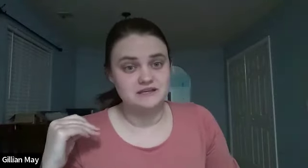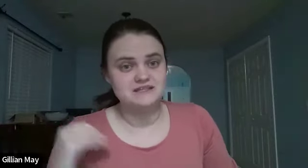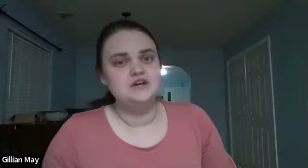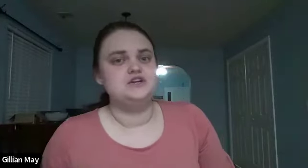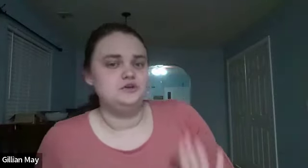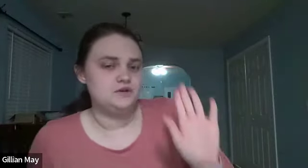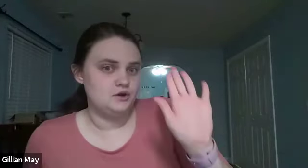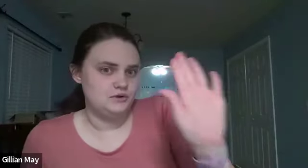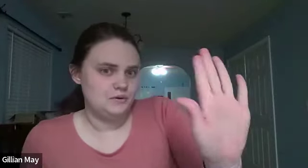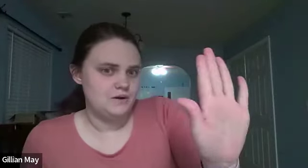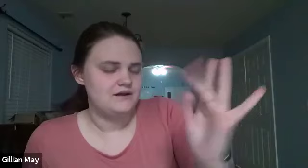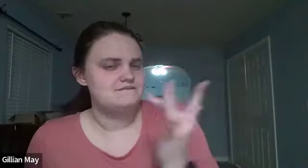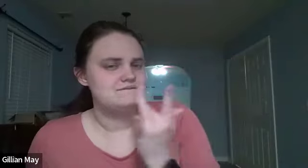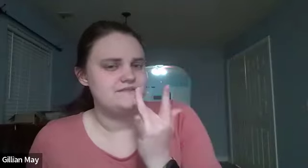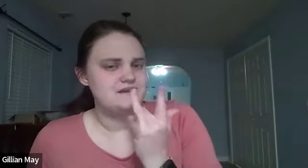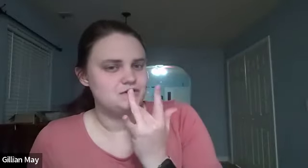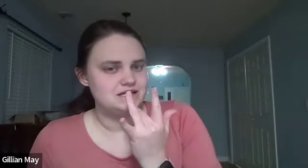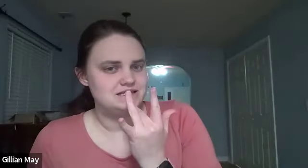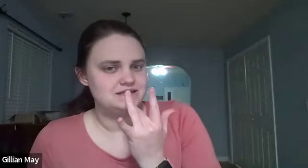is, you would go your favorite